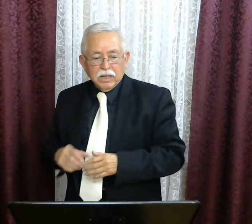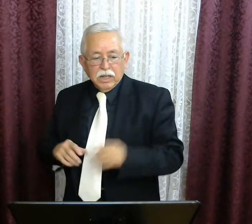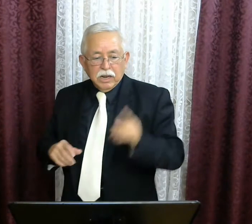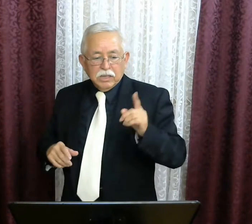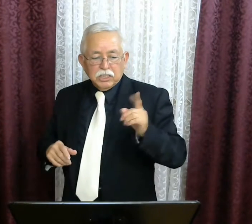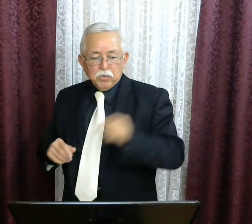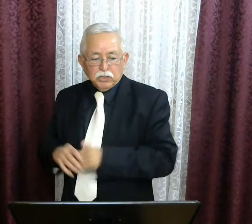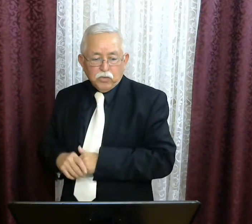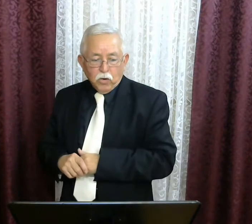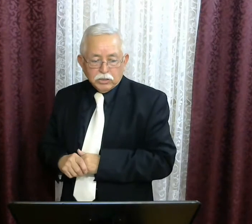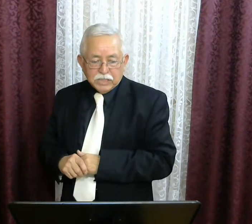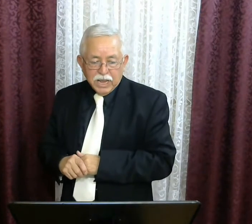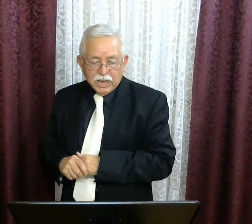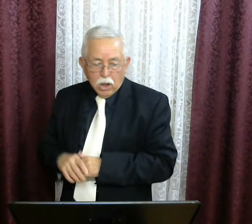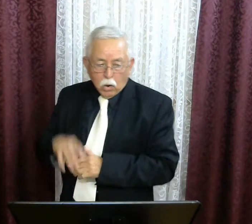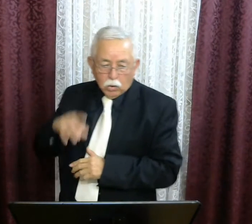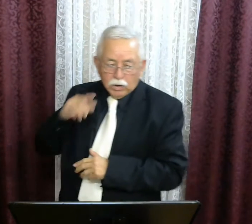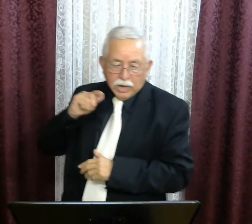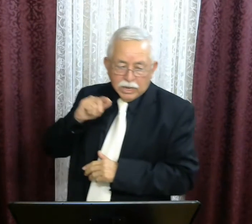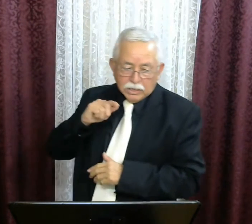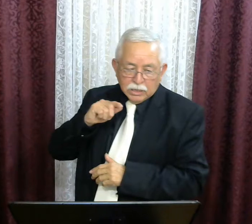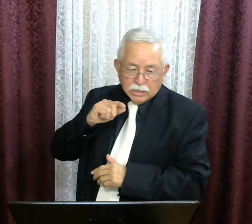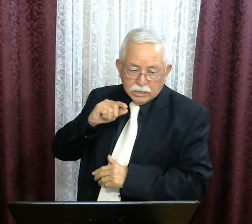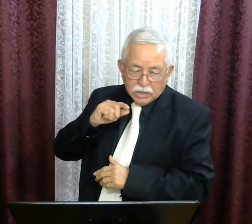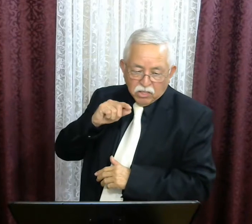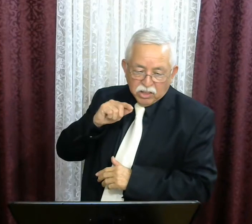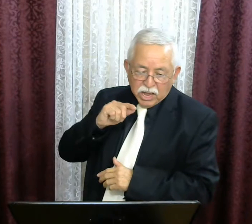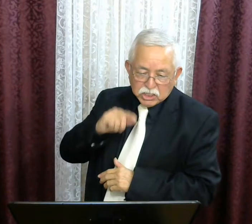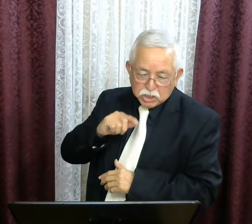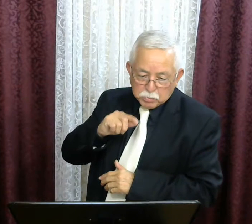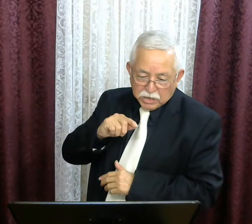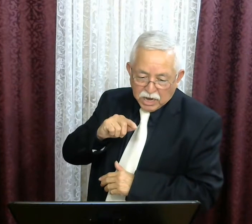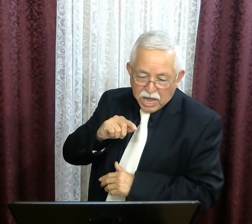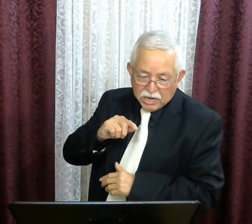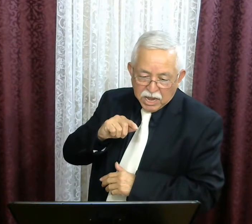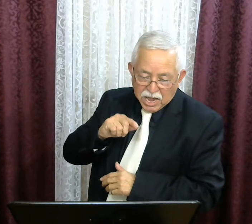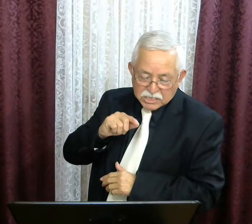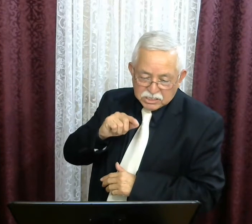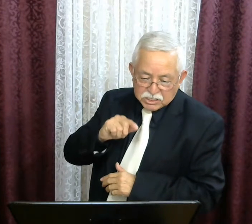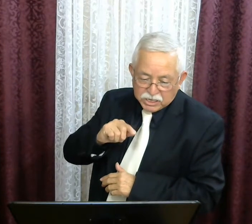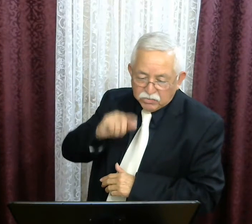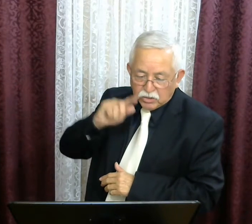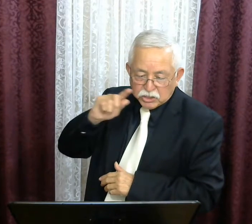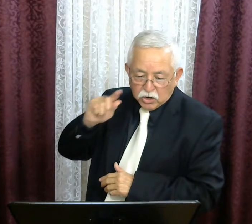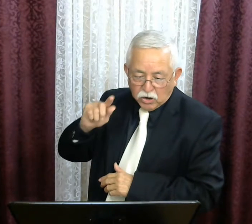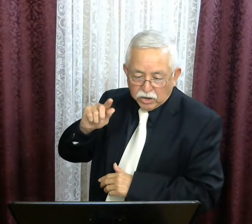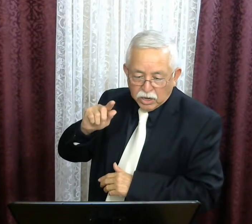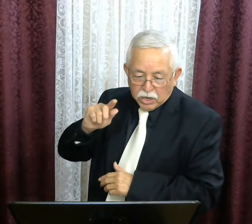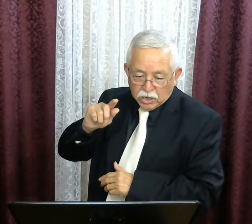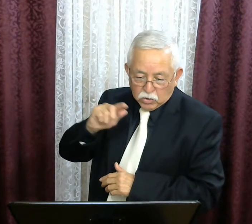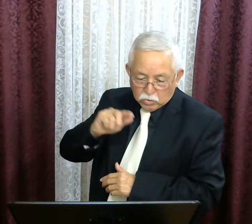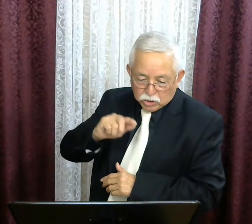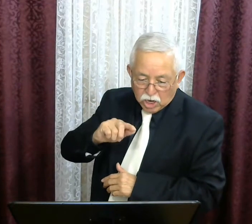You see, verse 4 said, oh, let the nations be glad and sing for joy. You shall